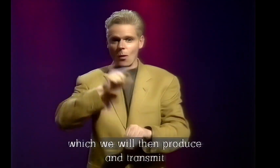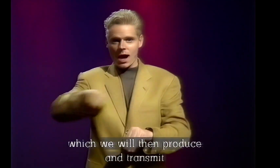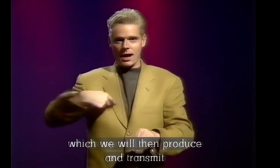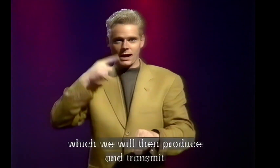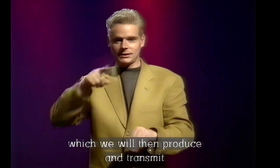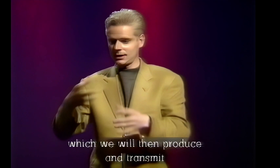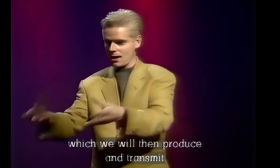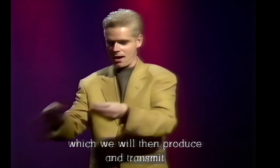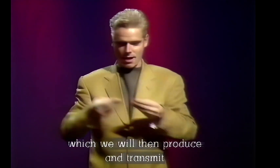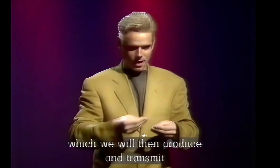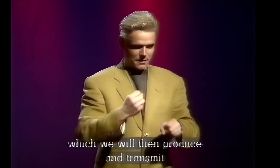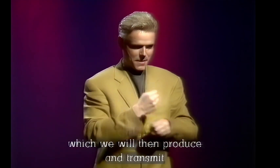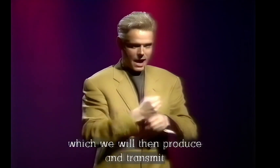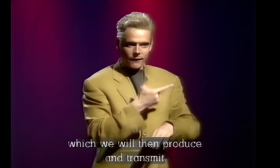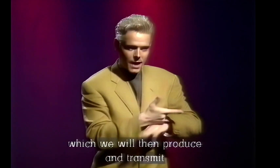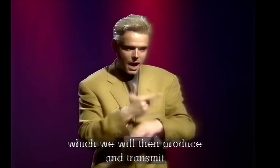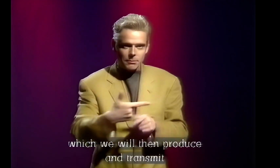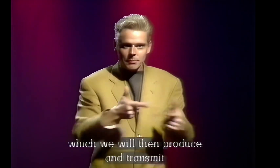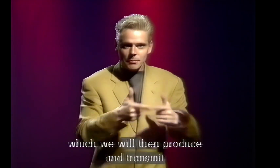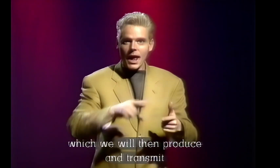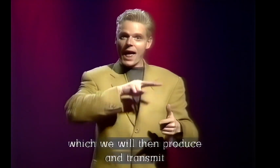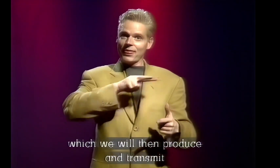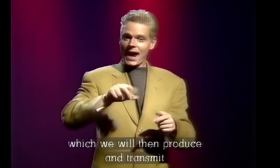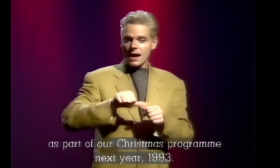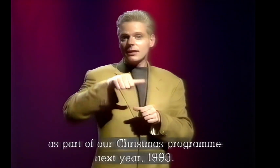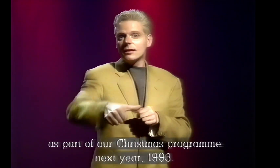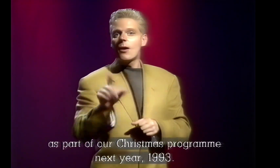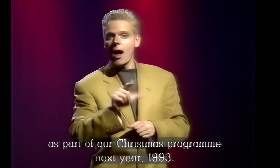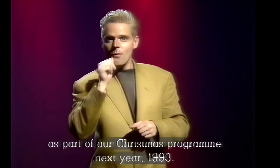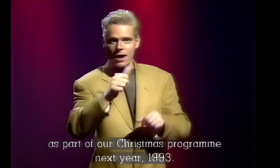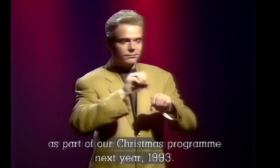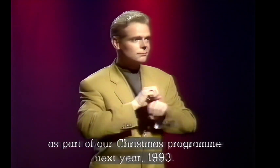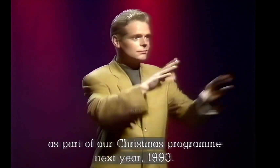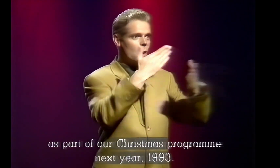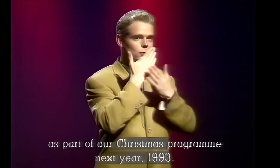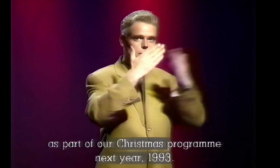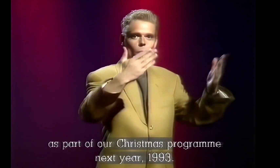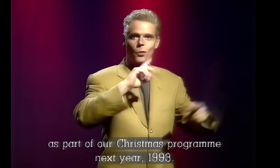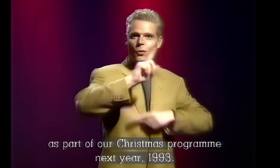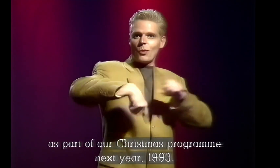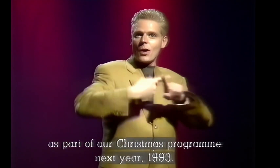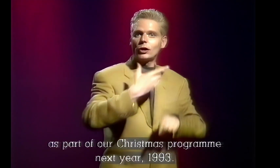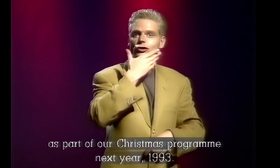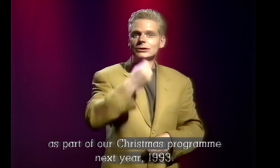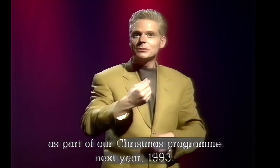produce and transmit as part of our Christmas program next year, 1993.